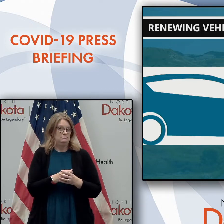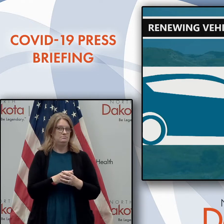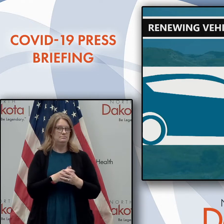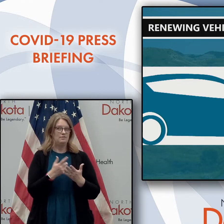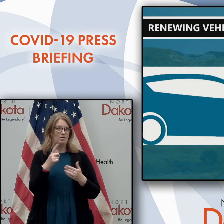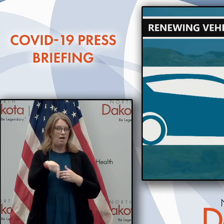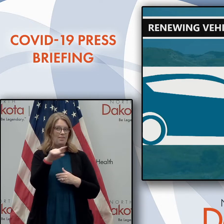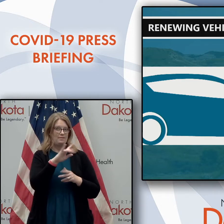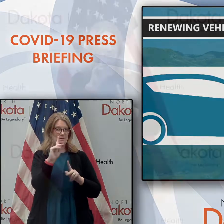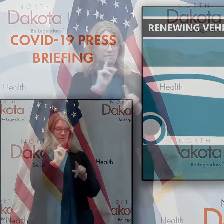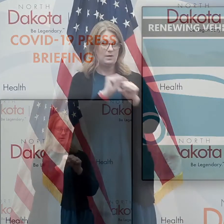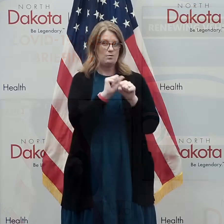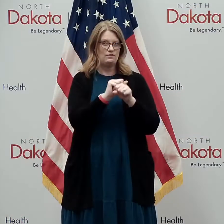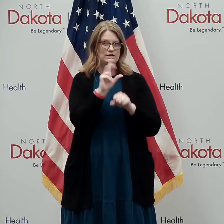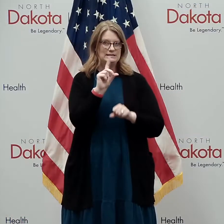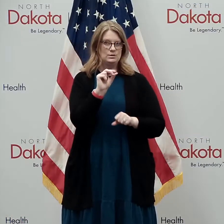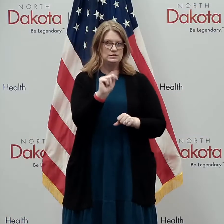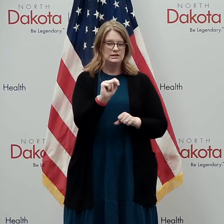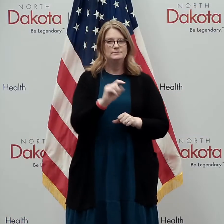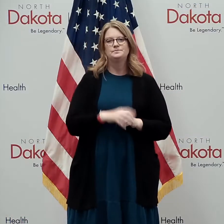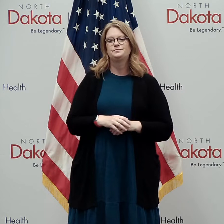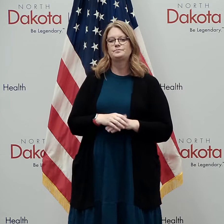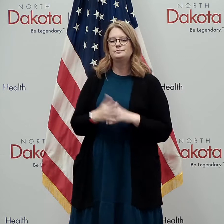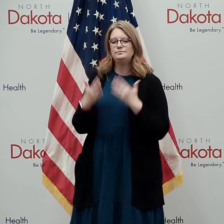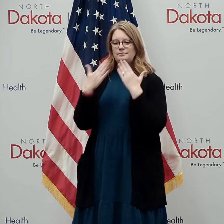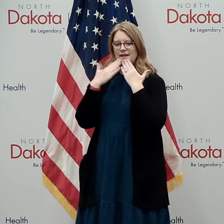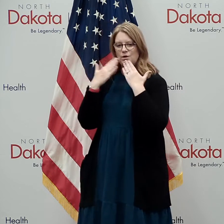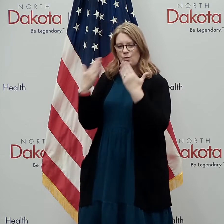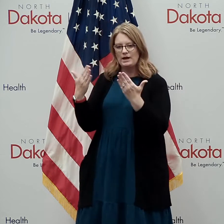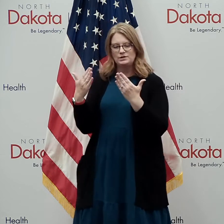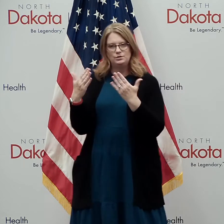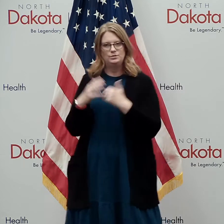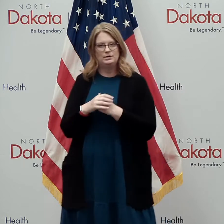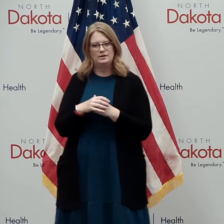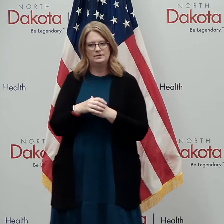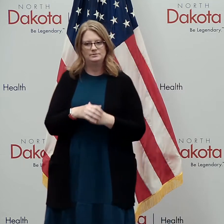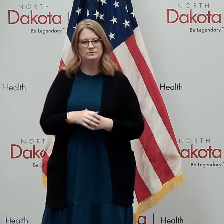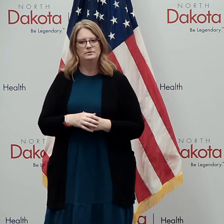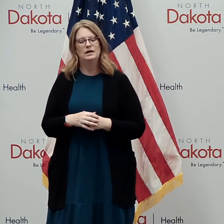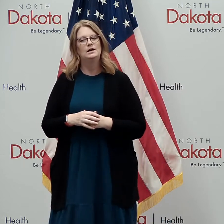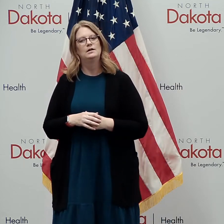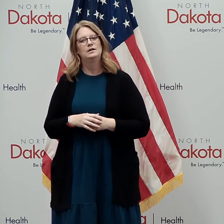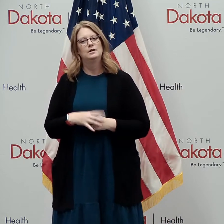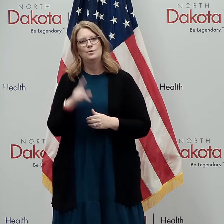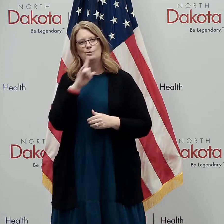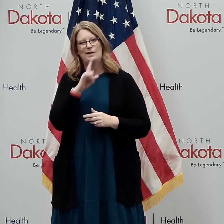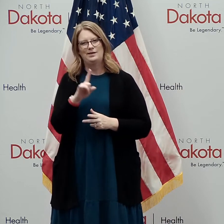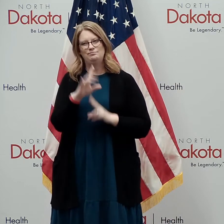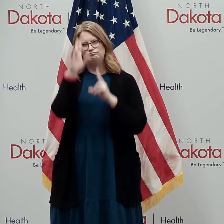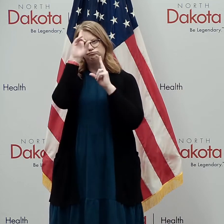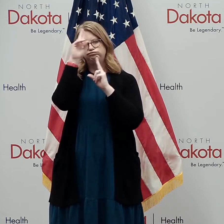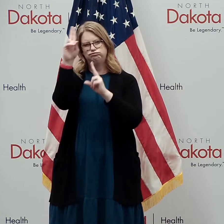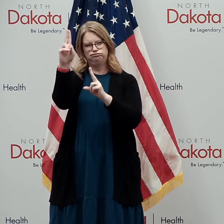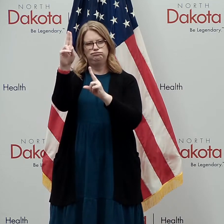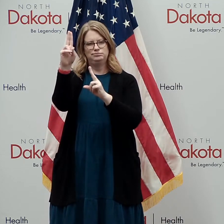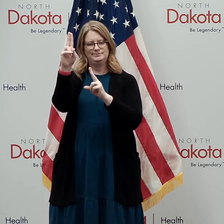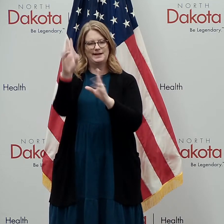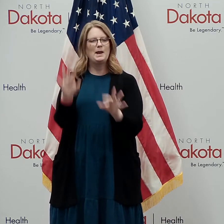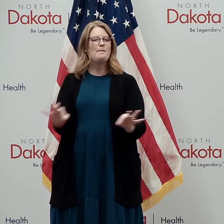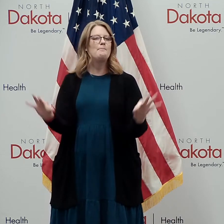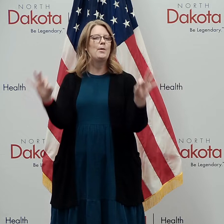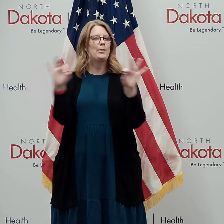DOT. Under the gratitude section, we want to also hail an important